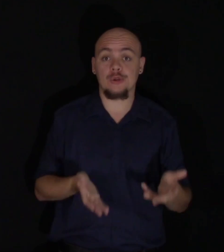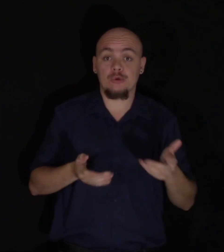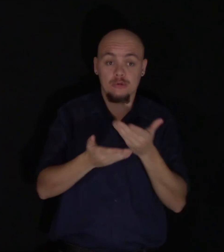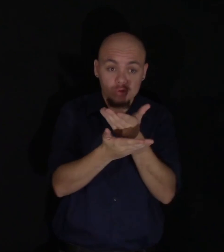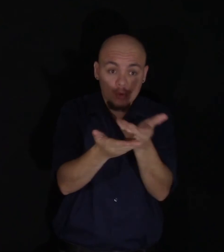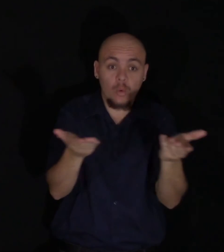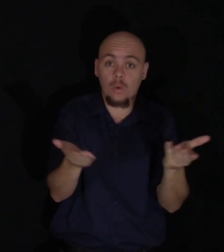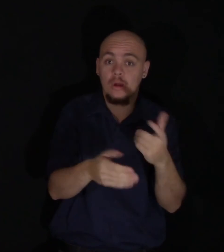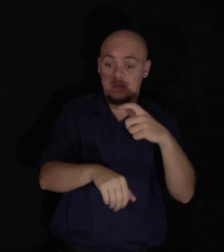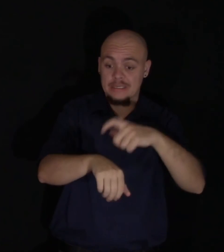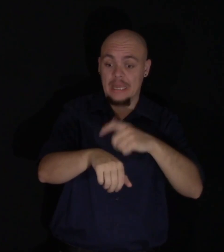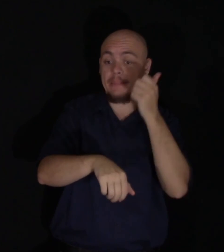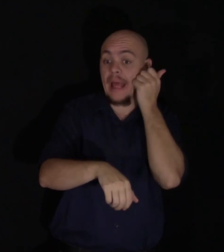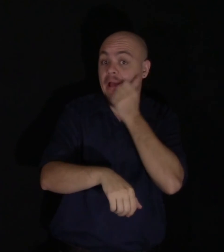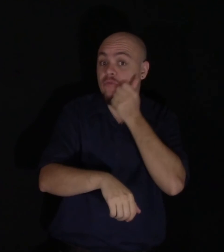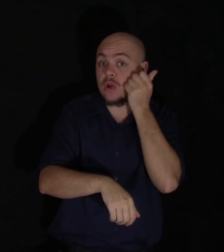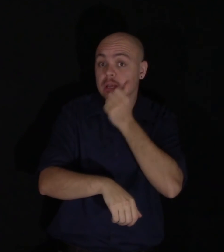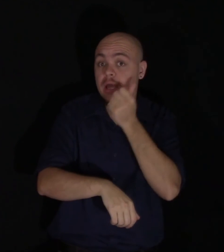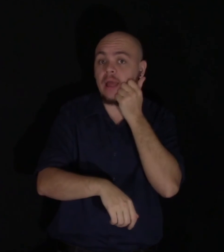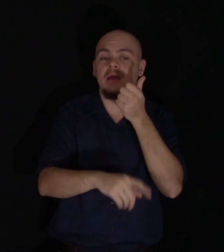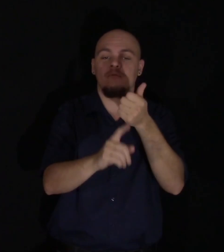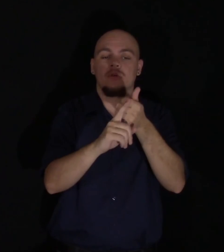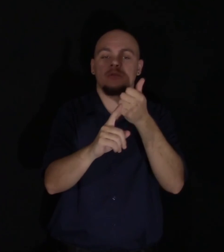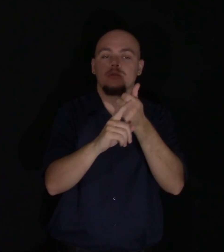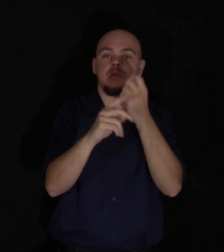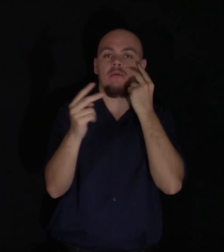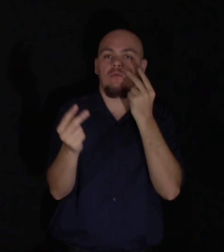time out every day for self-reflection.